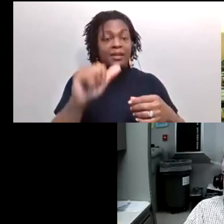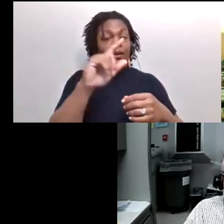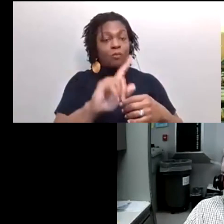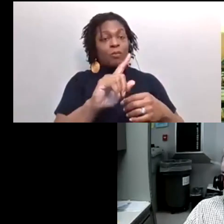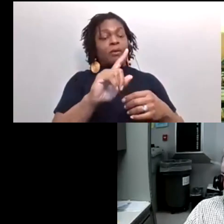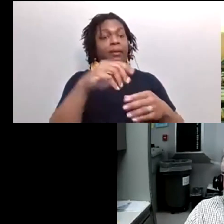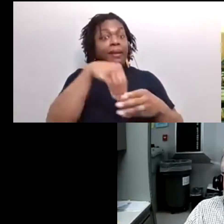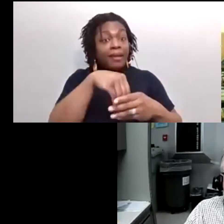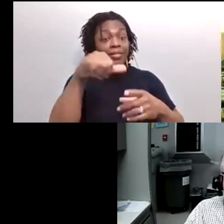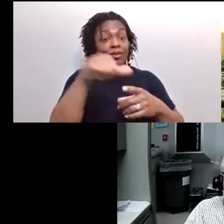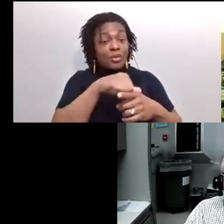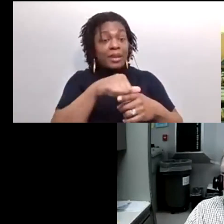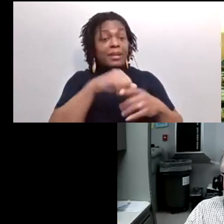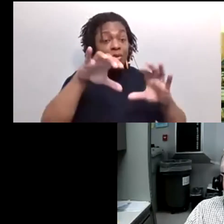from.